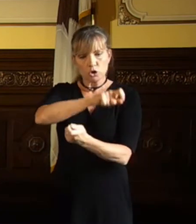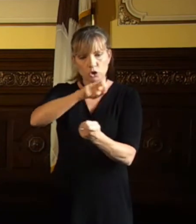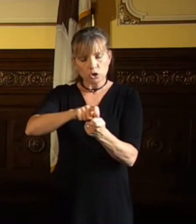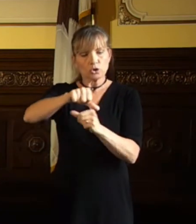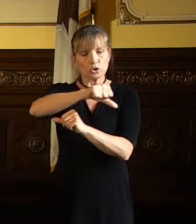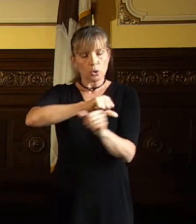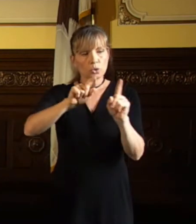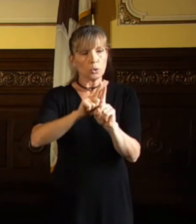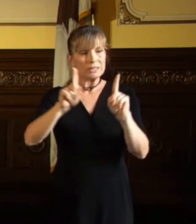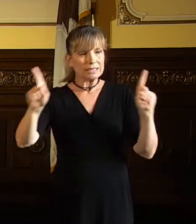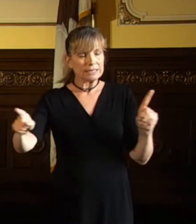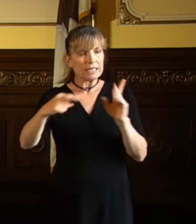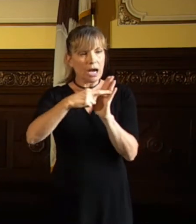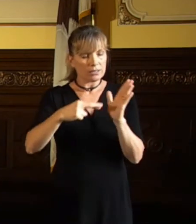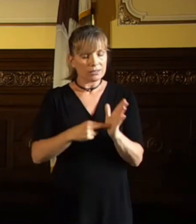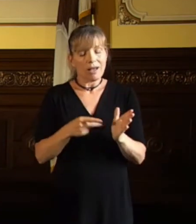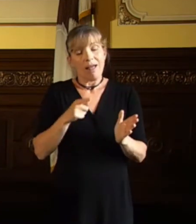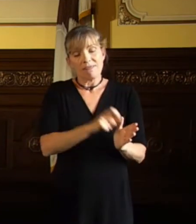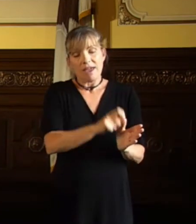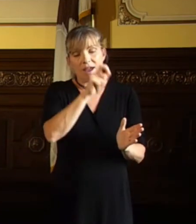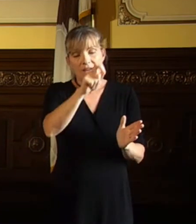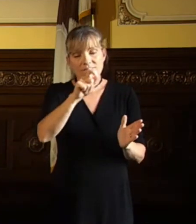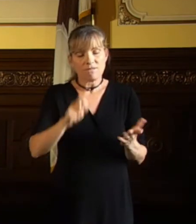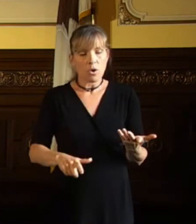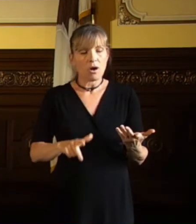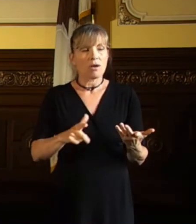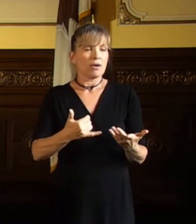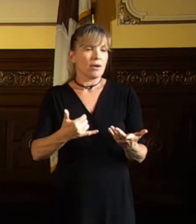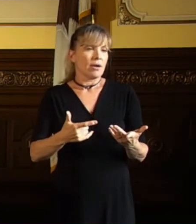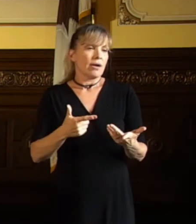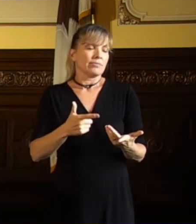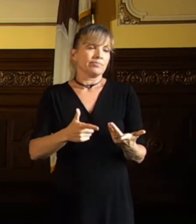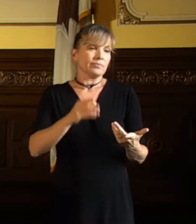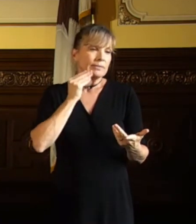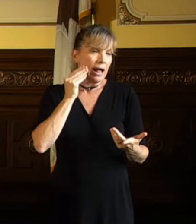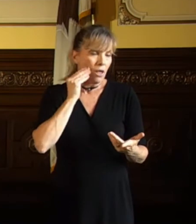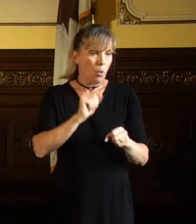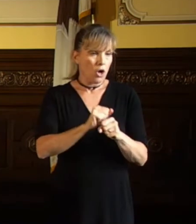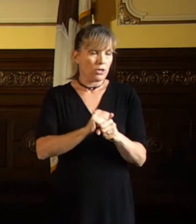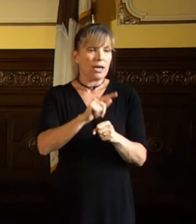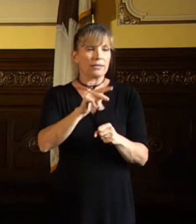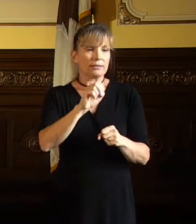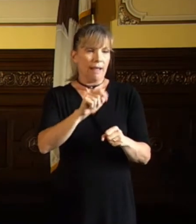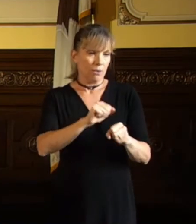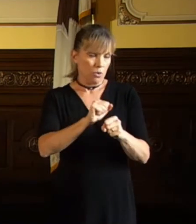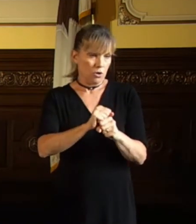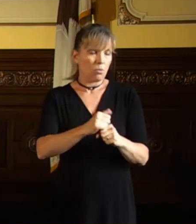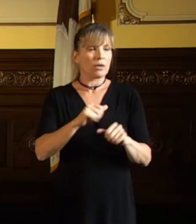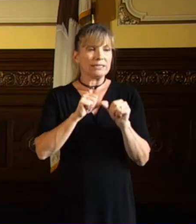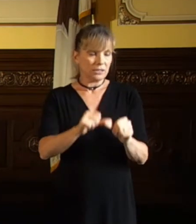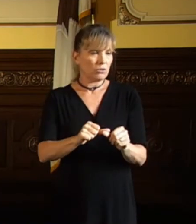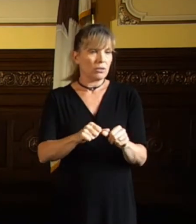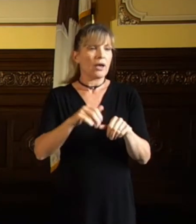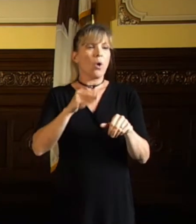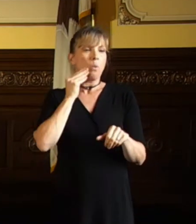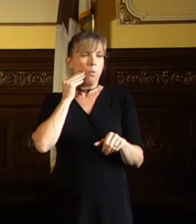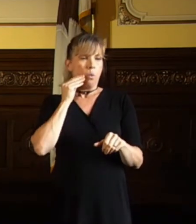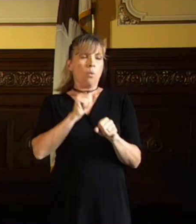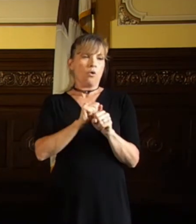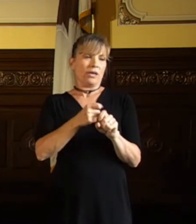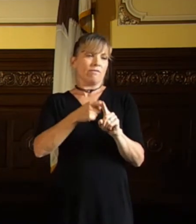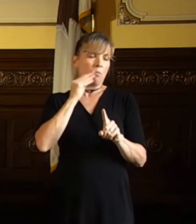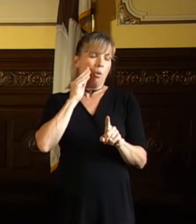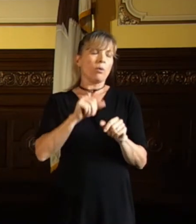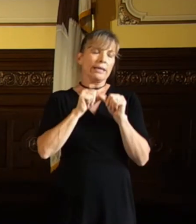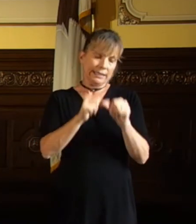social distancing guidelines, and therefore telework will continue. That's very likely to continue for state workers